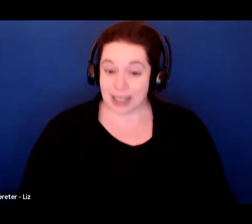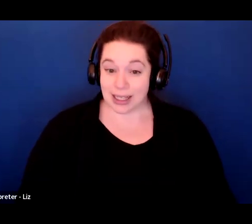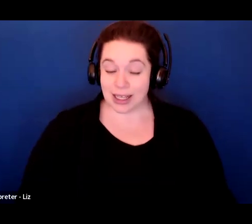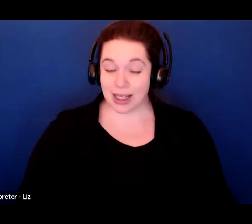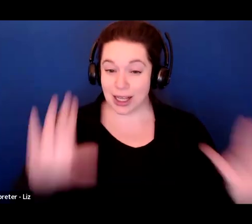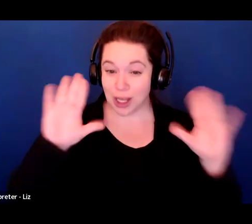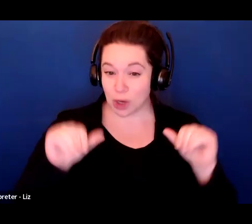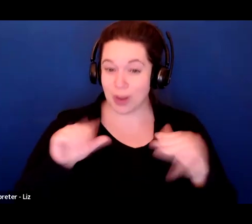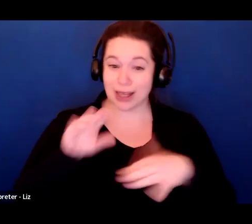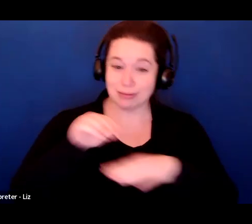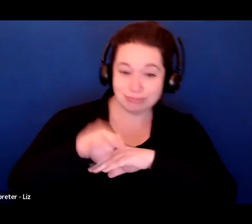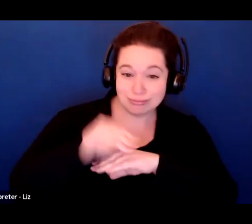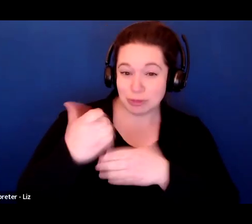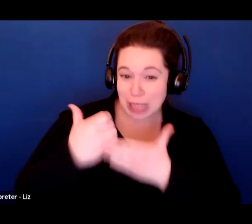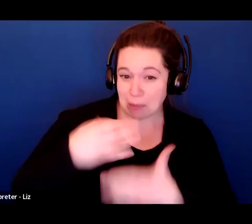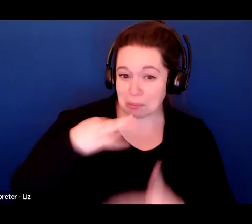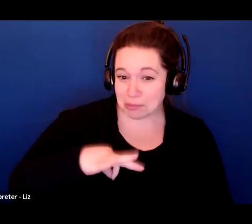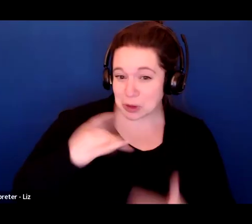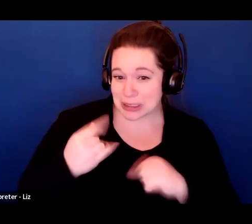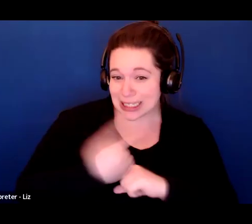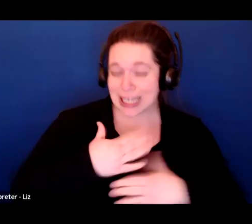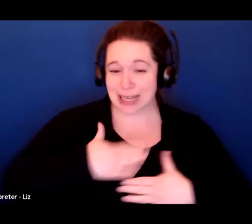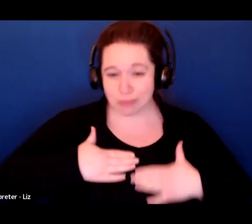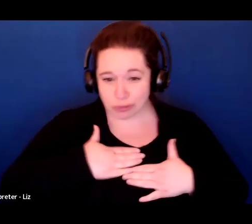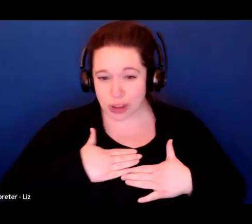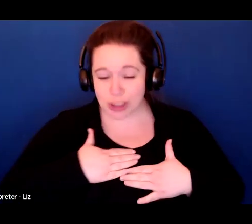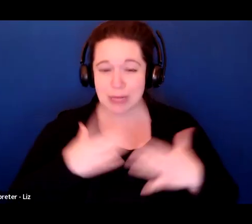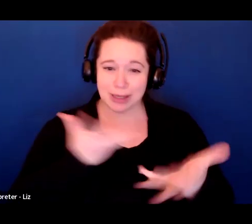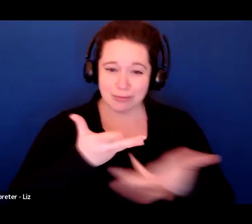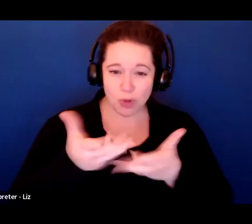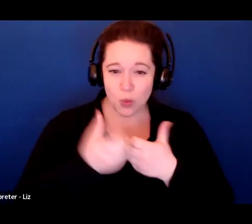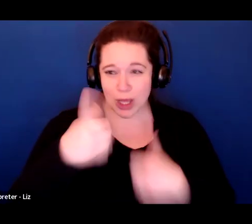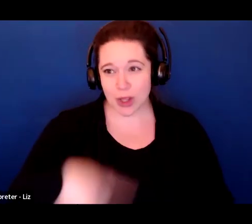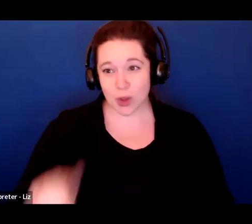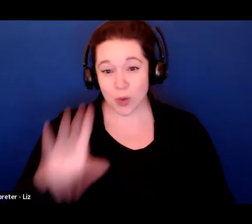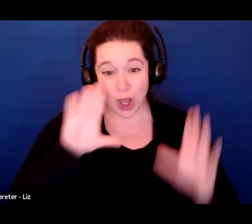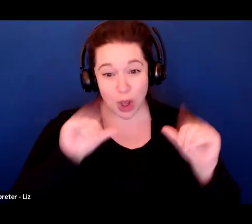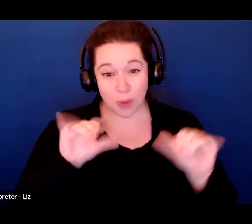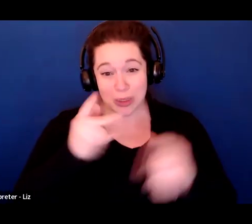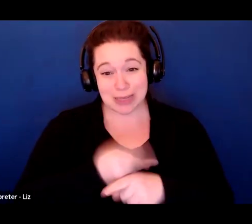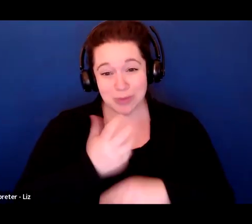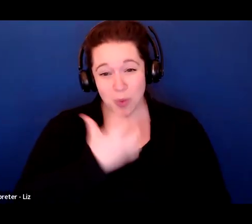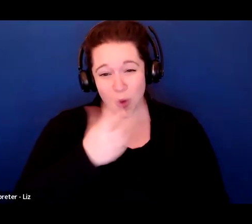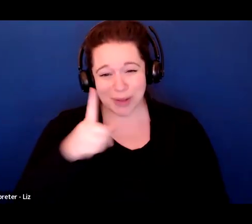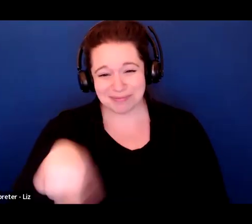some helpful advice today. I always appreciate being with you, and I hope you stay warm.